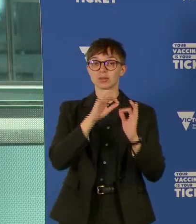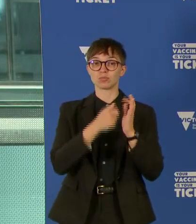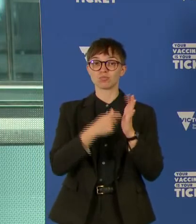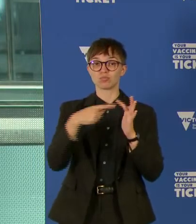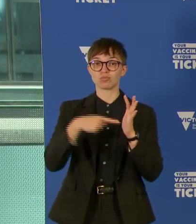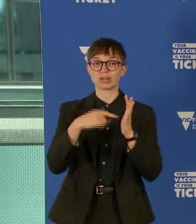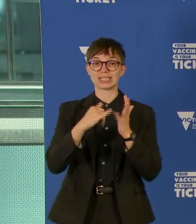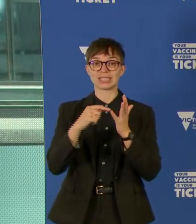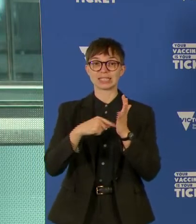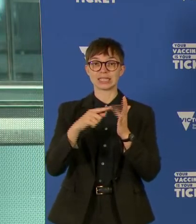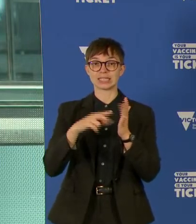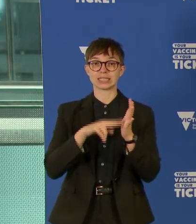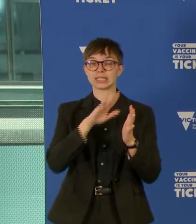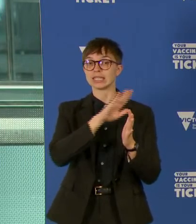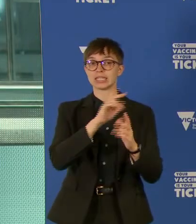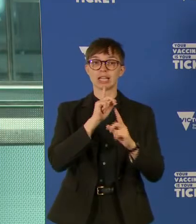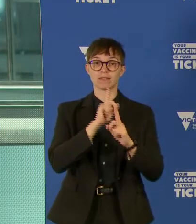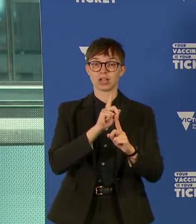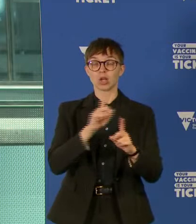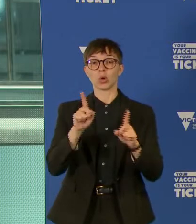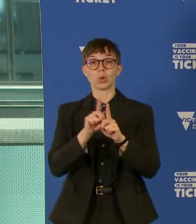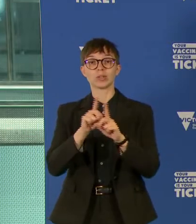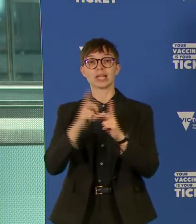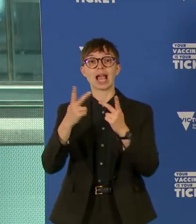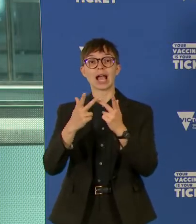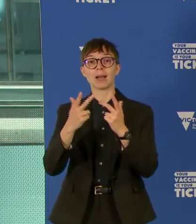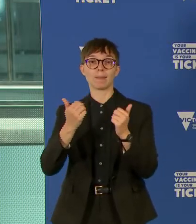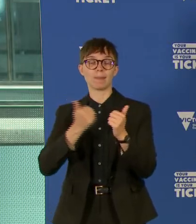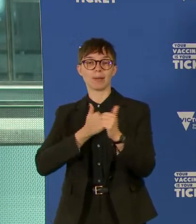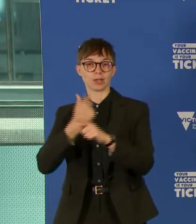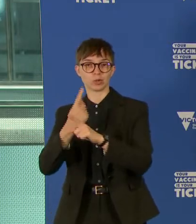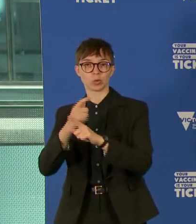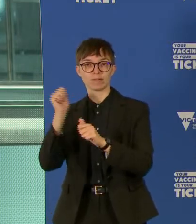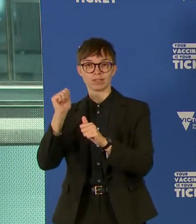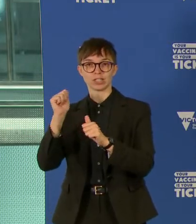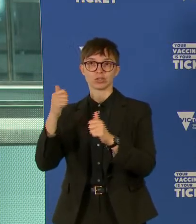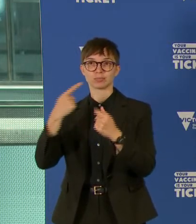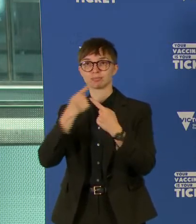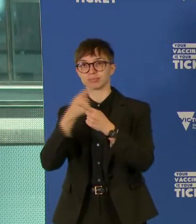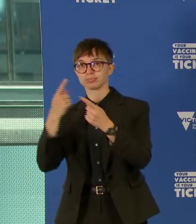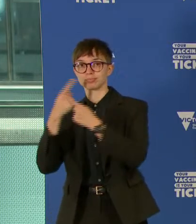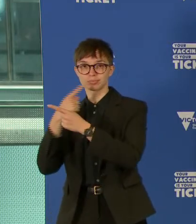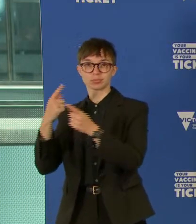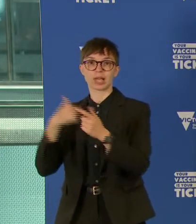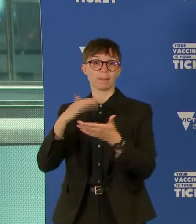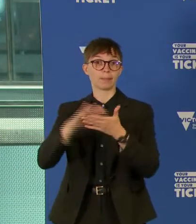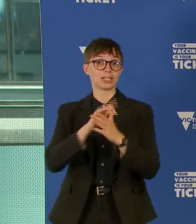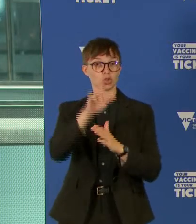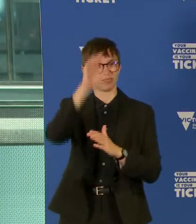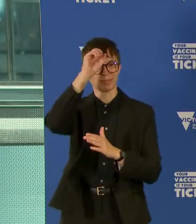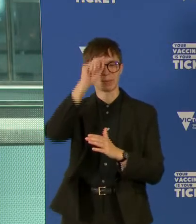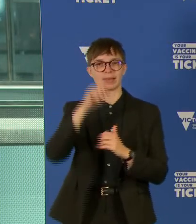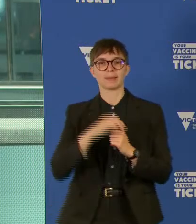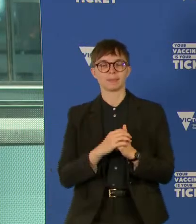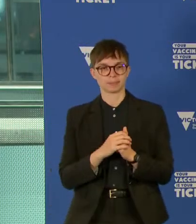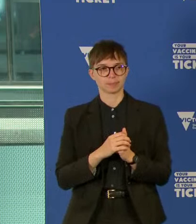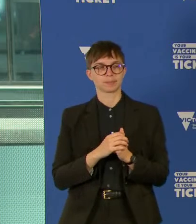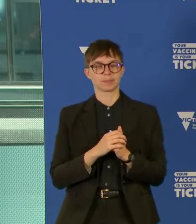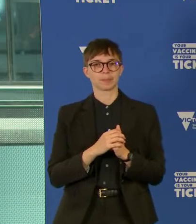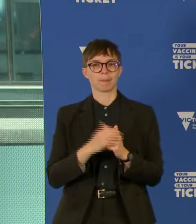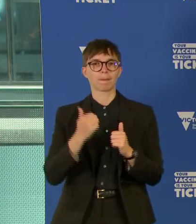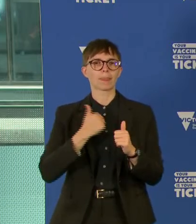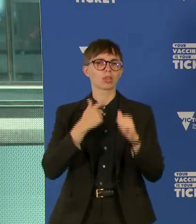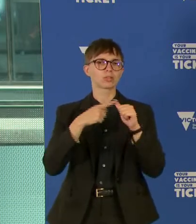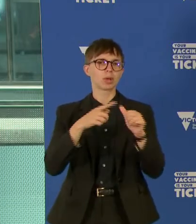And those response is exactly what Brett said. There continue to be a number